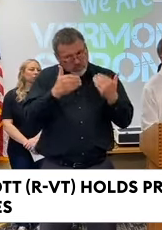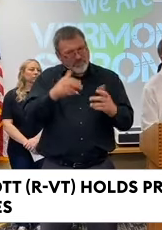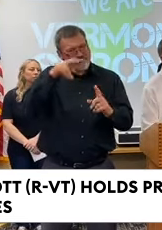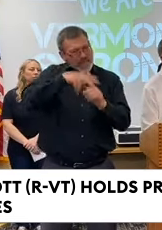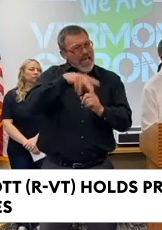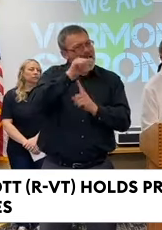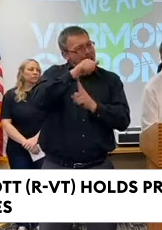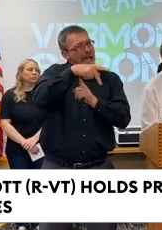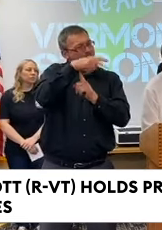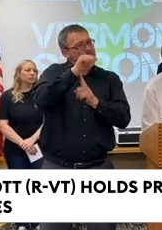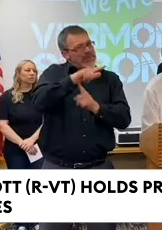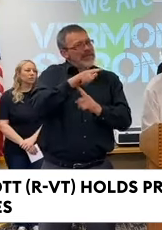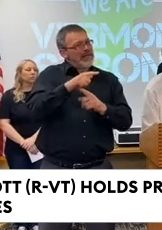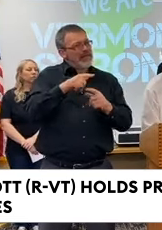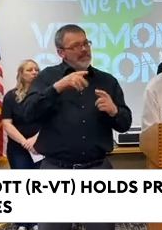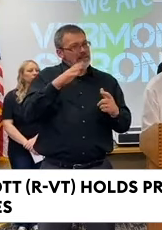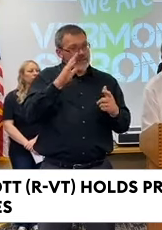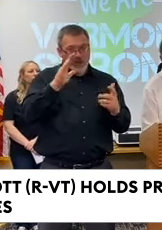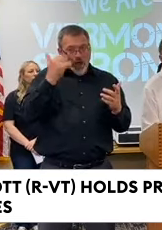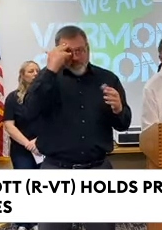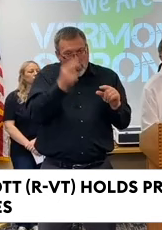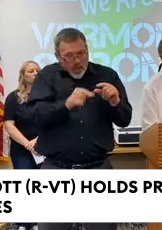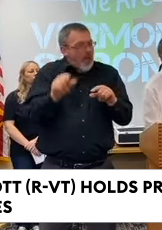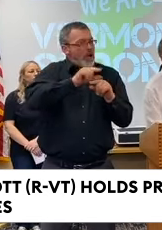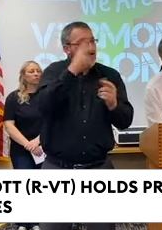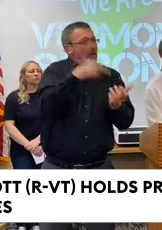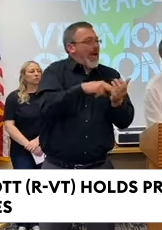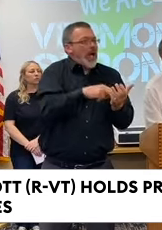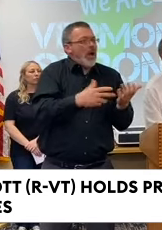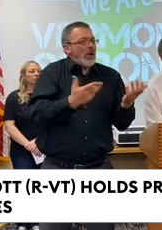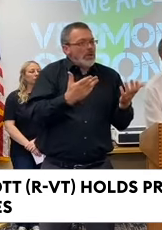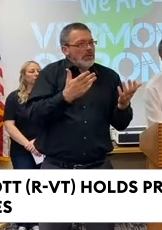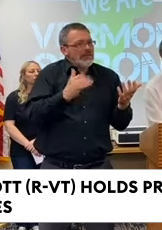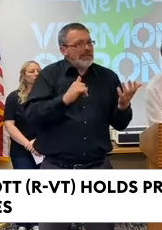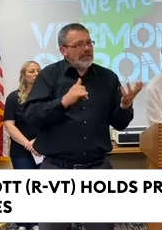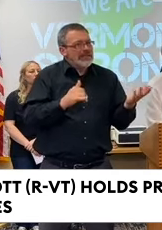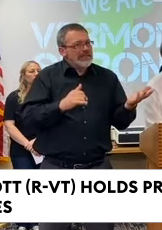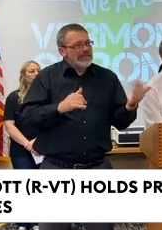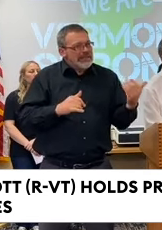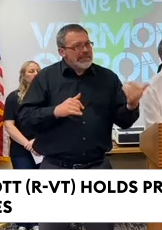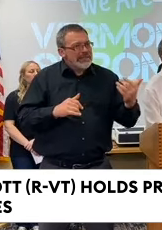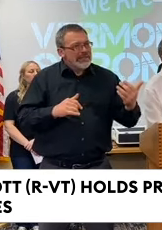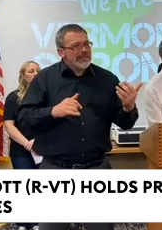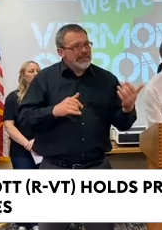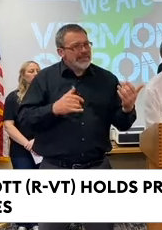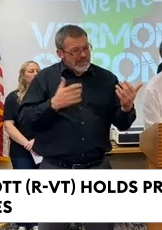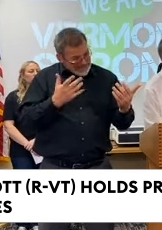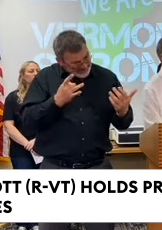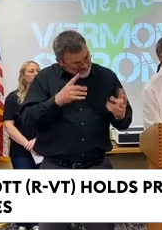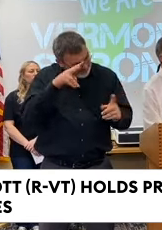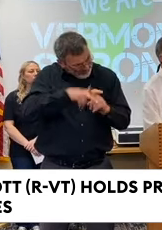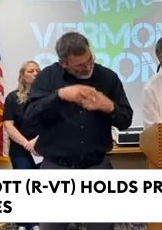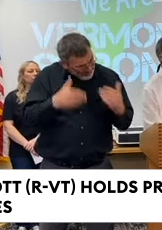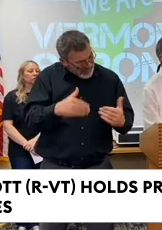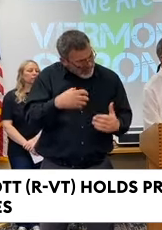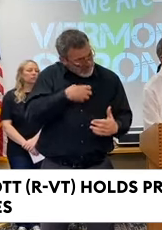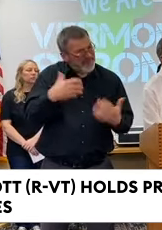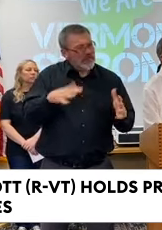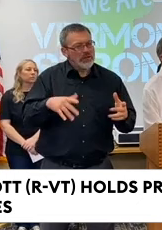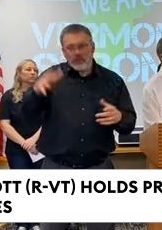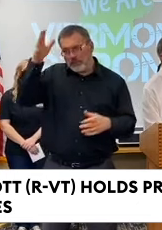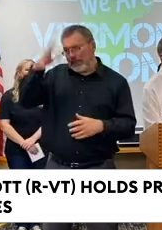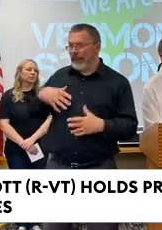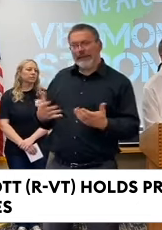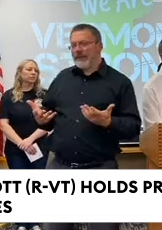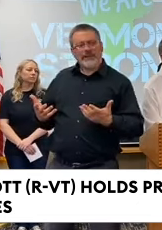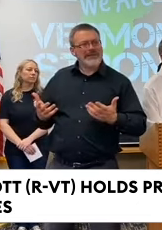that. But he wasn't complaining about that at all. So I said, did you appeal the FEMA